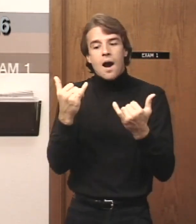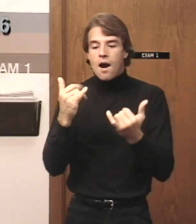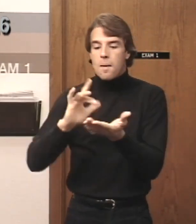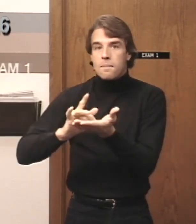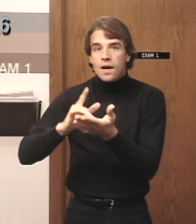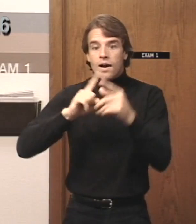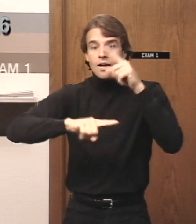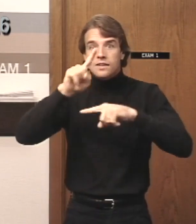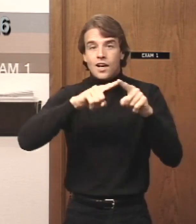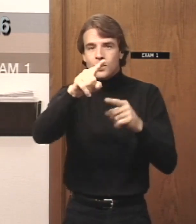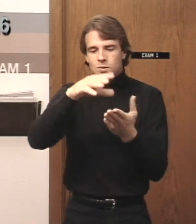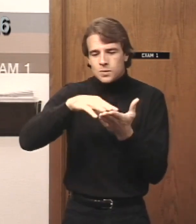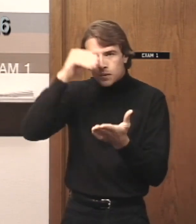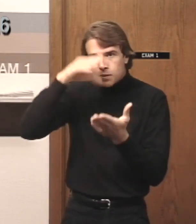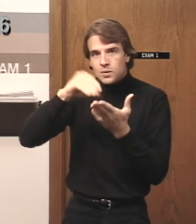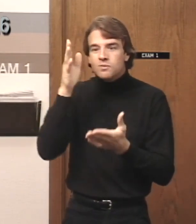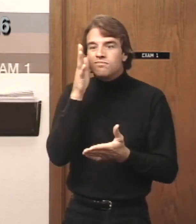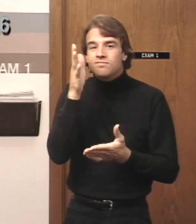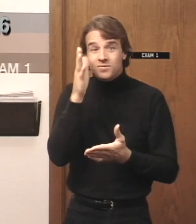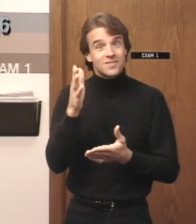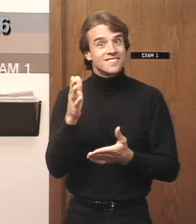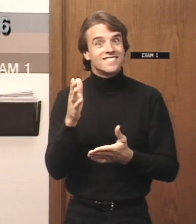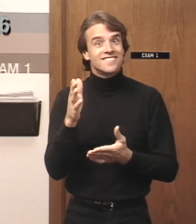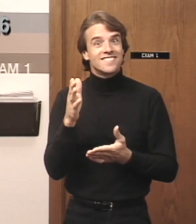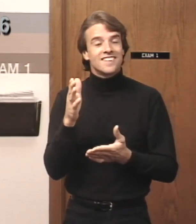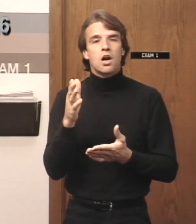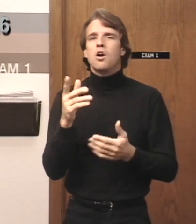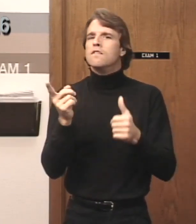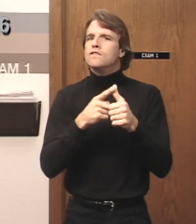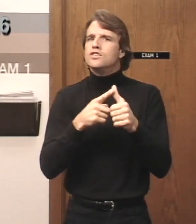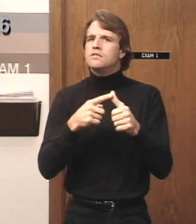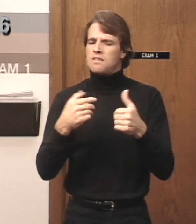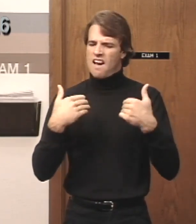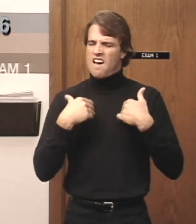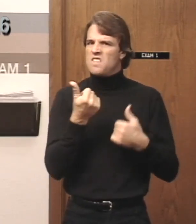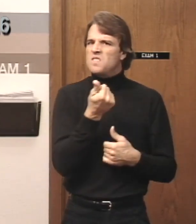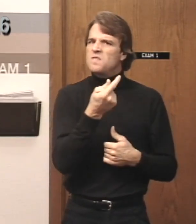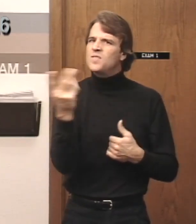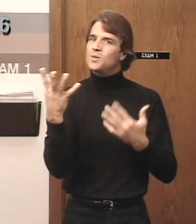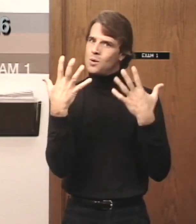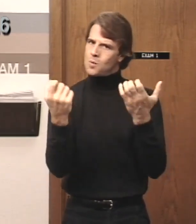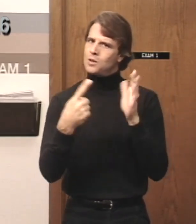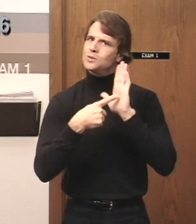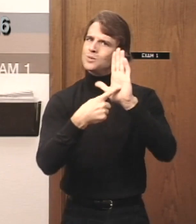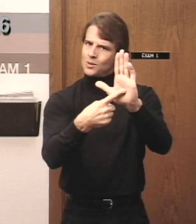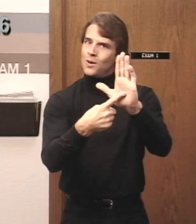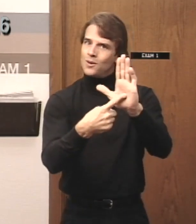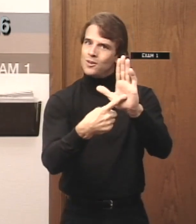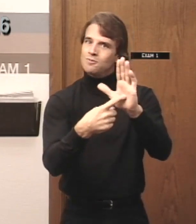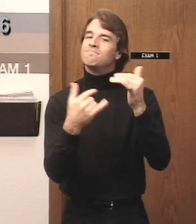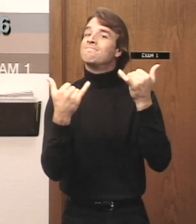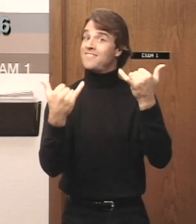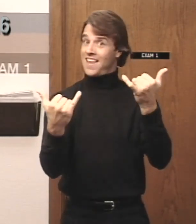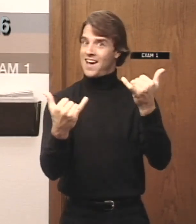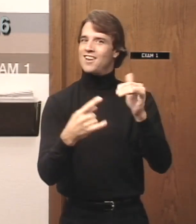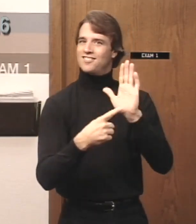You will be learning medical signs. And I have a few I want to show you right